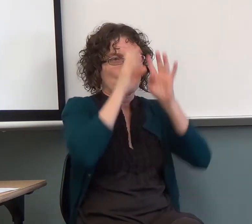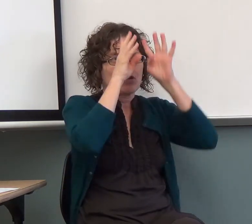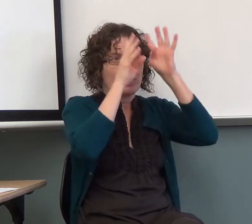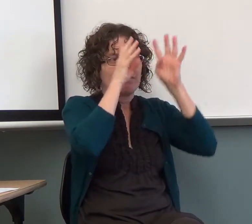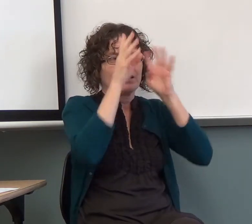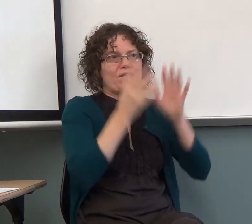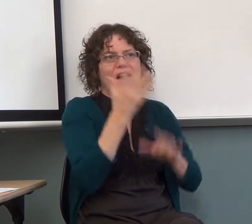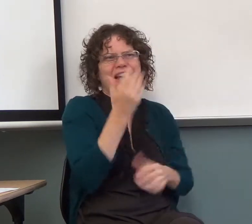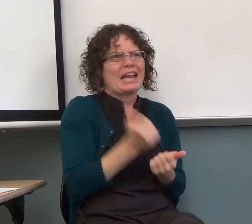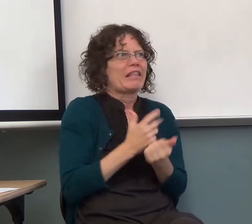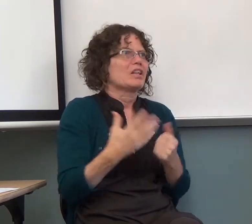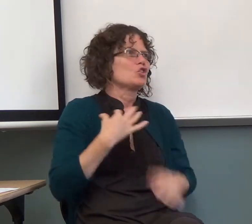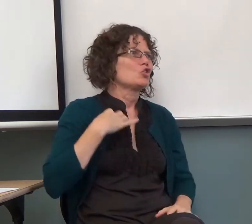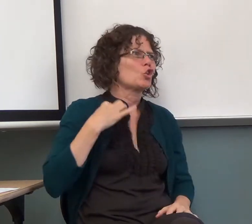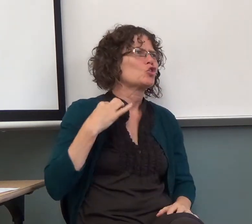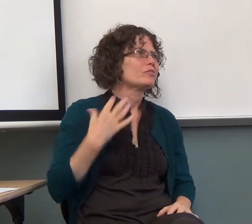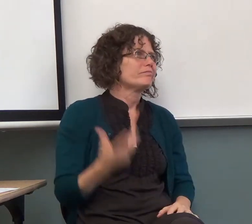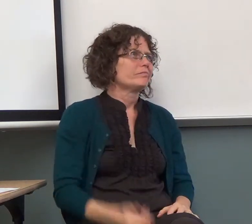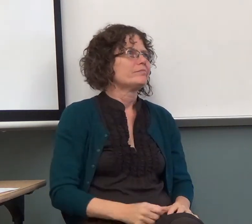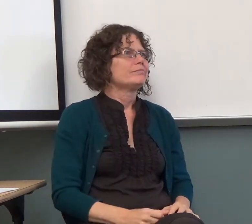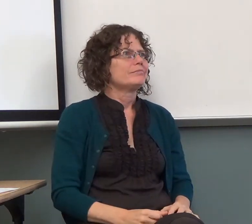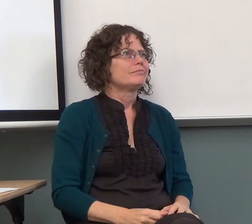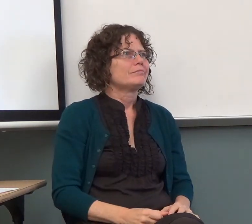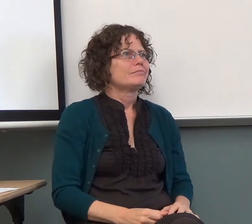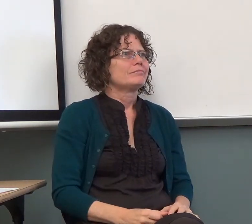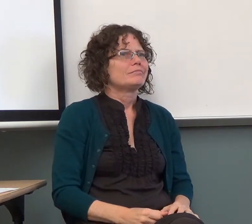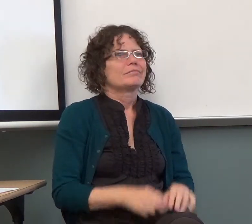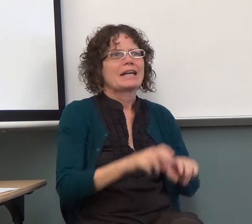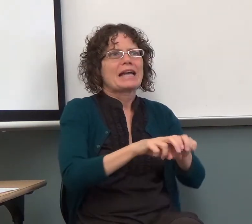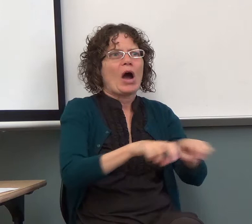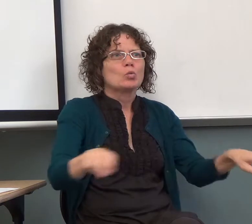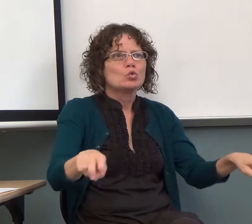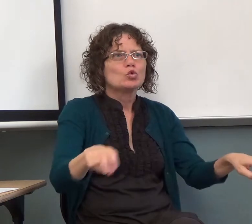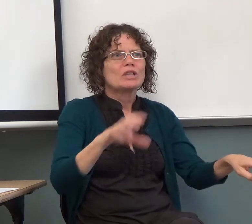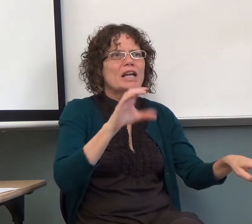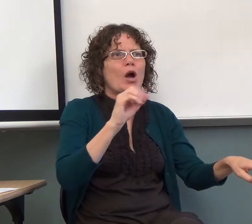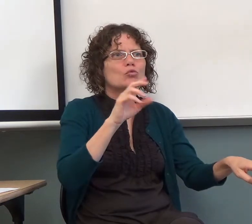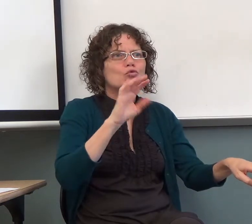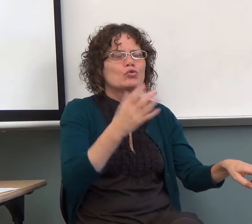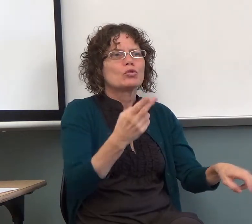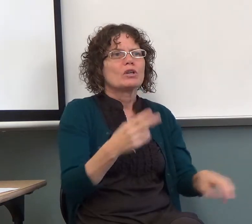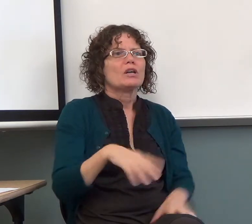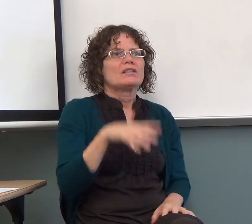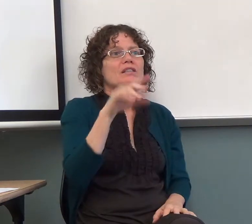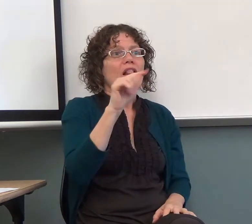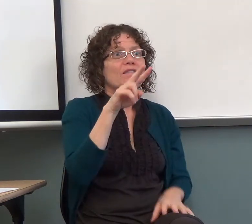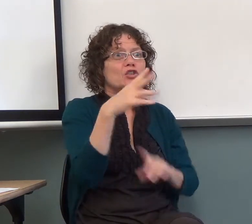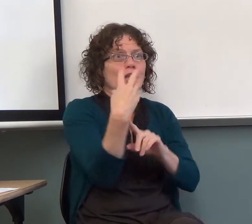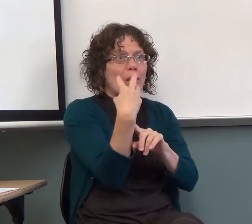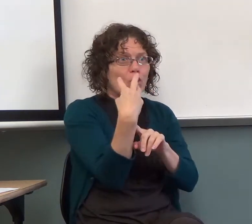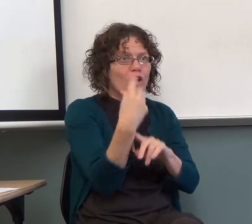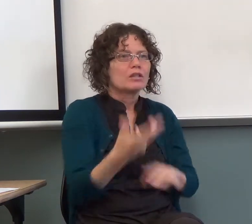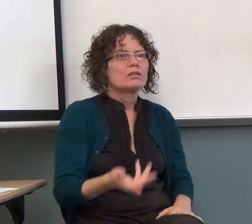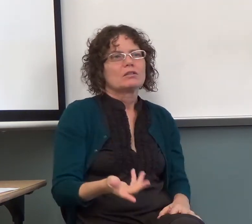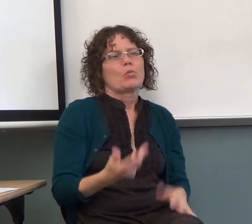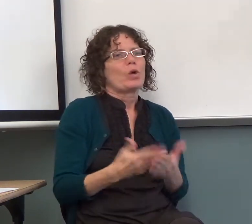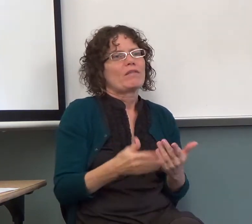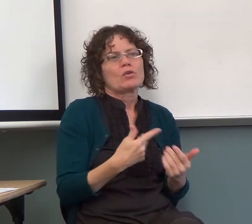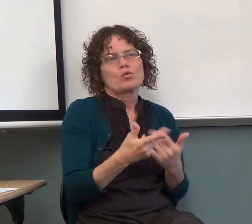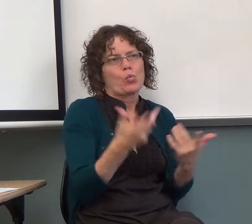be anything. Could be shirt. Could be couch. Could be television camera. Could be whatever it is you want it to be. Nouns. They